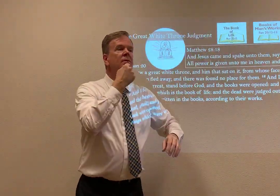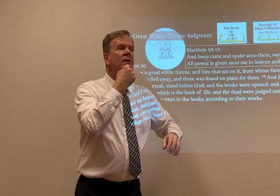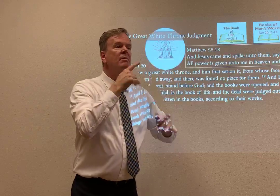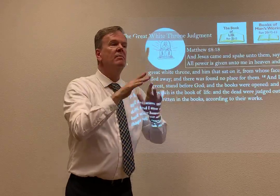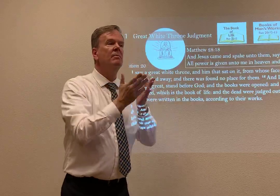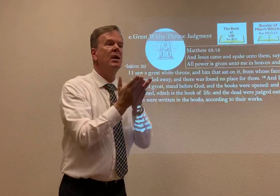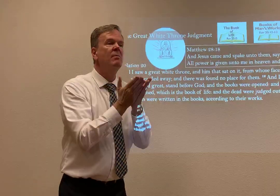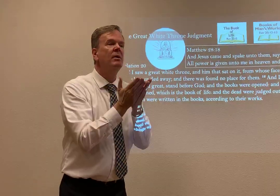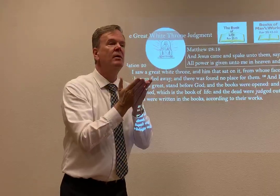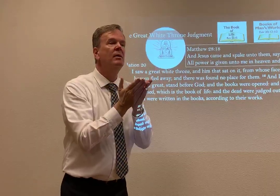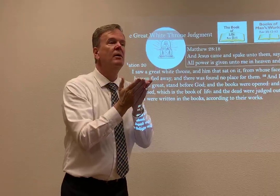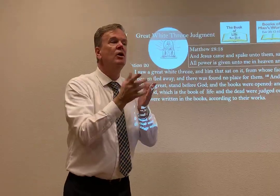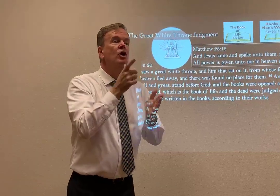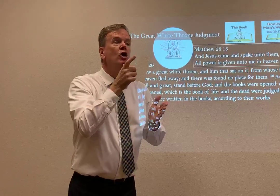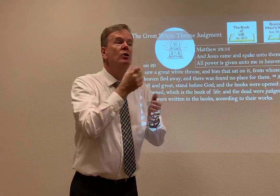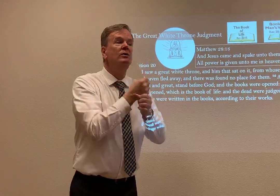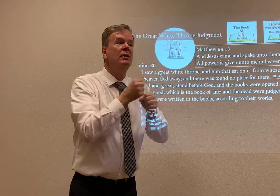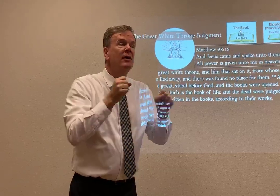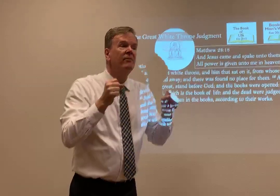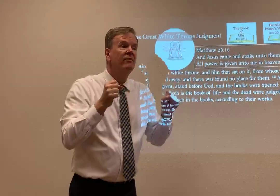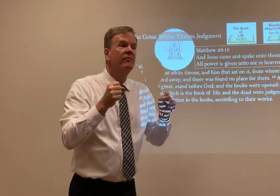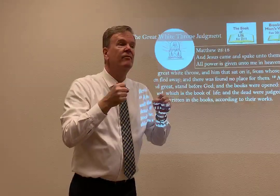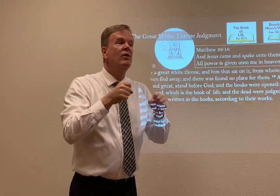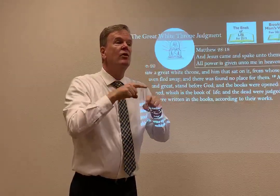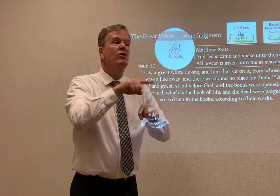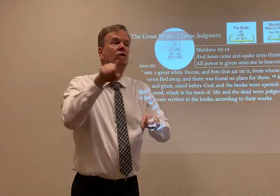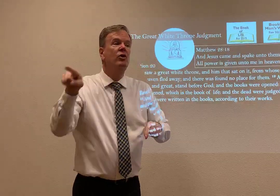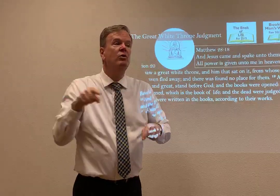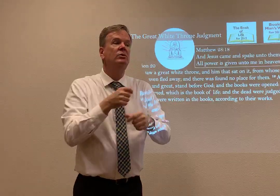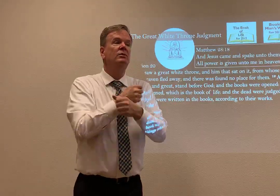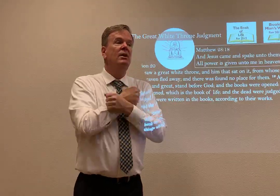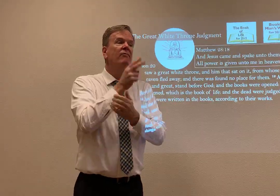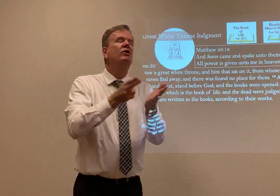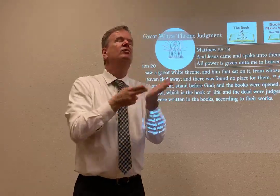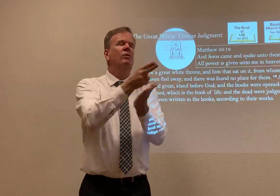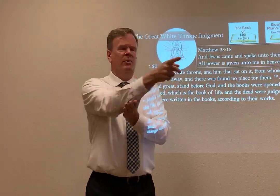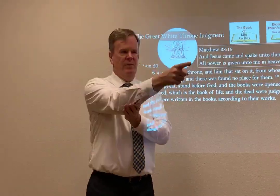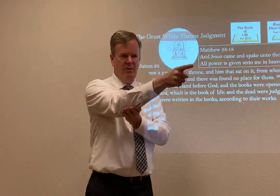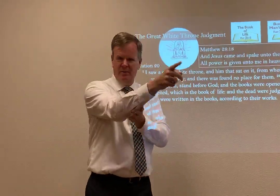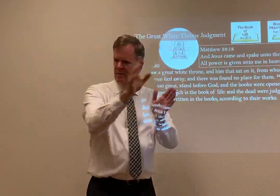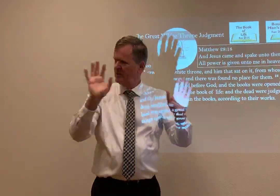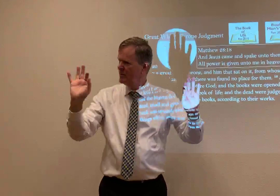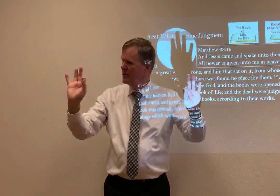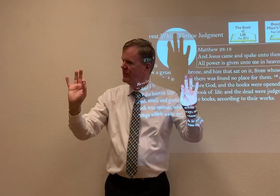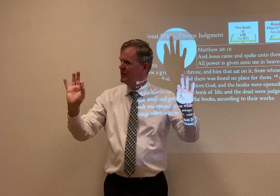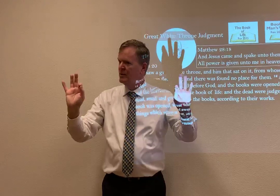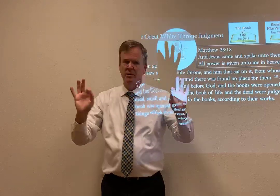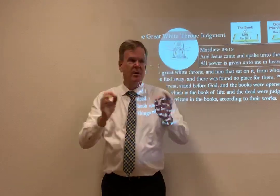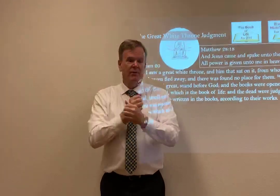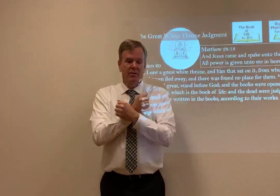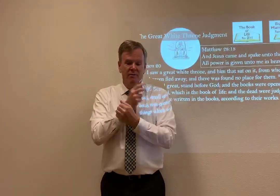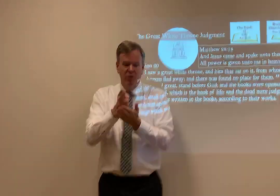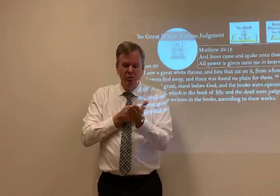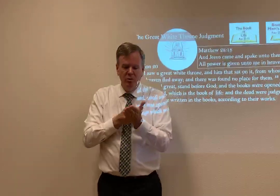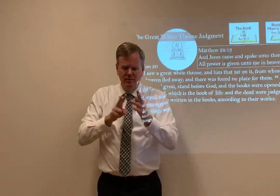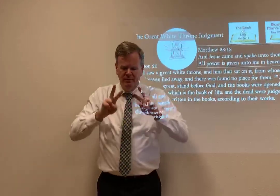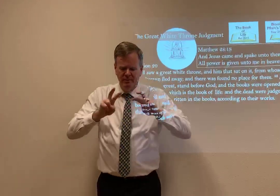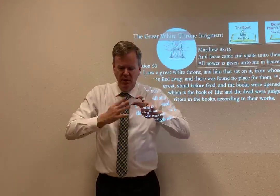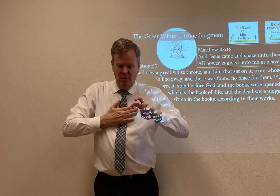Bible that who is saved? Those that love truth. Mm-hmm. So if you love the truth